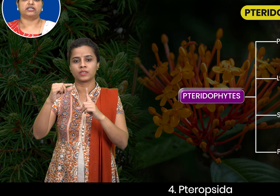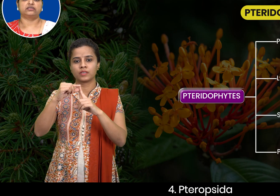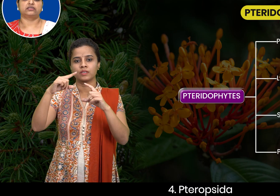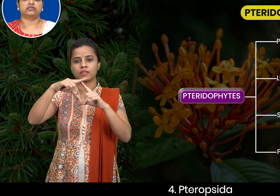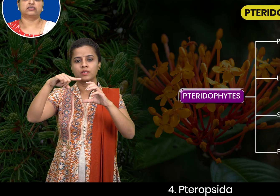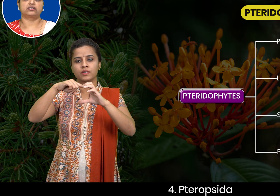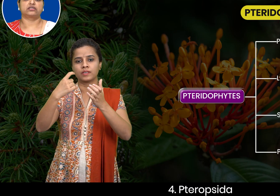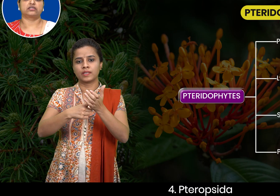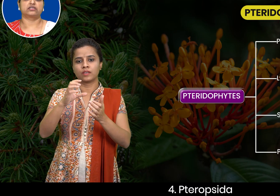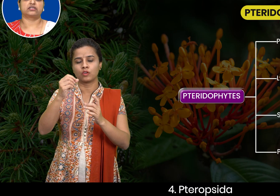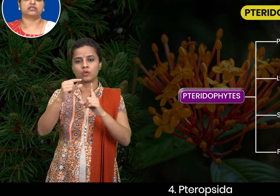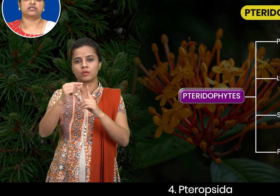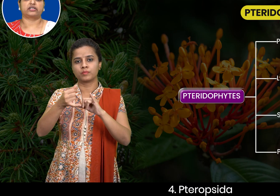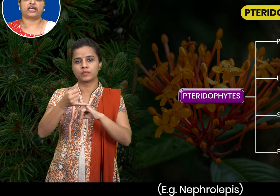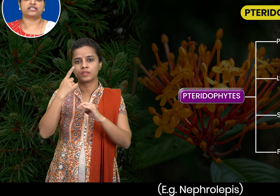Pteropsida,